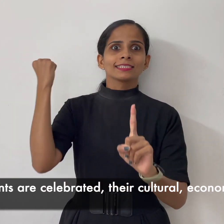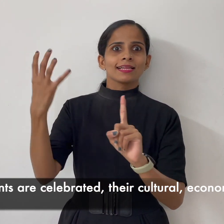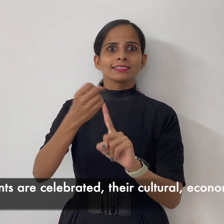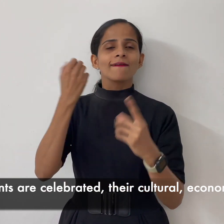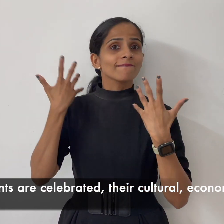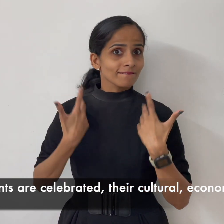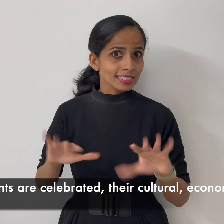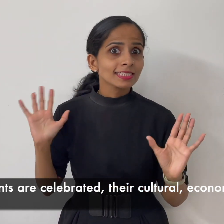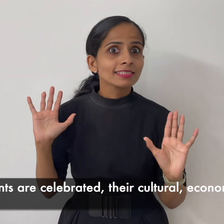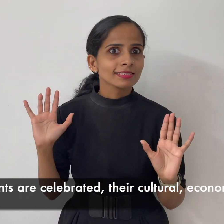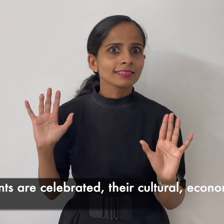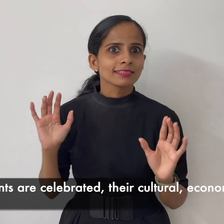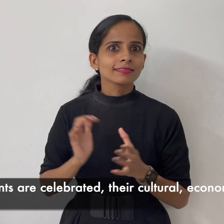their cultural,